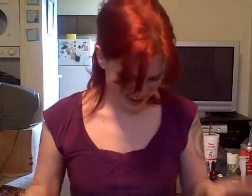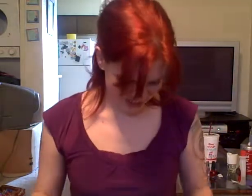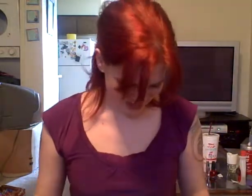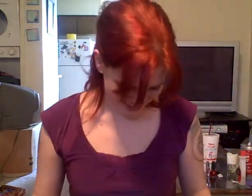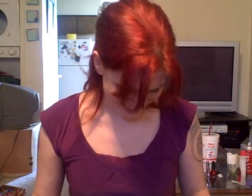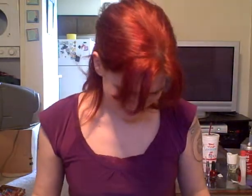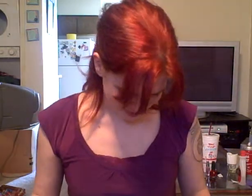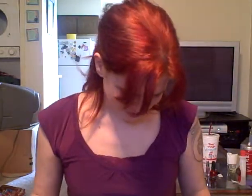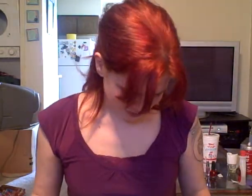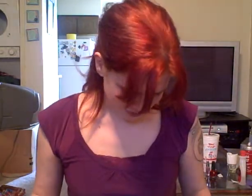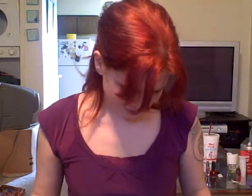you want to say